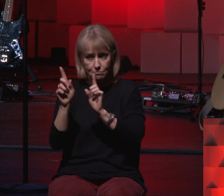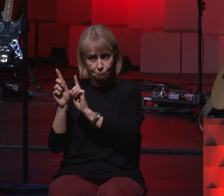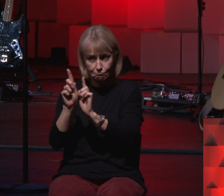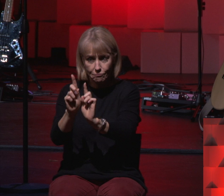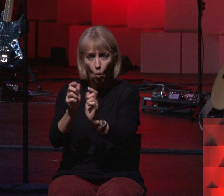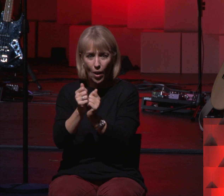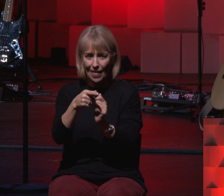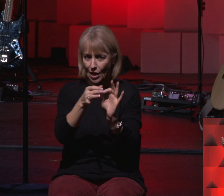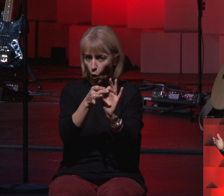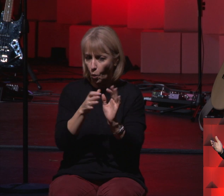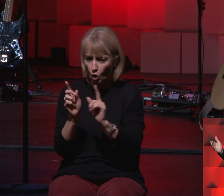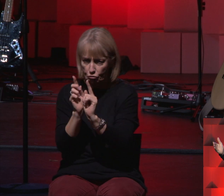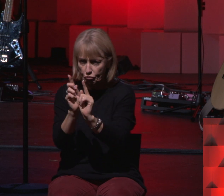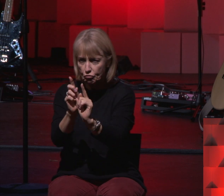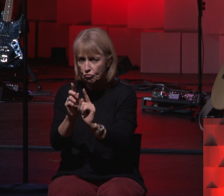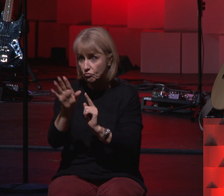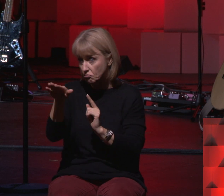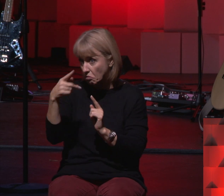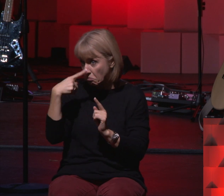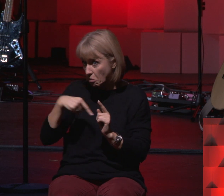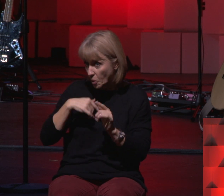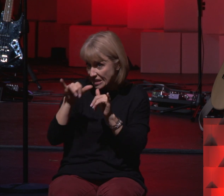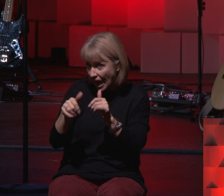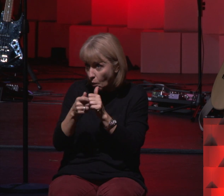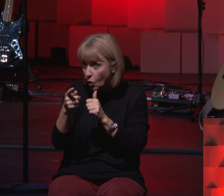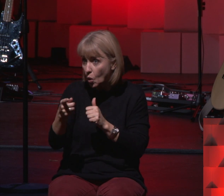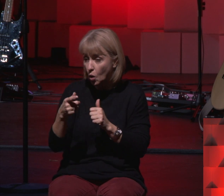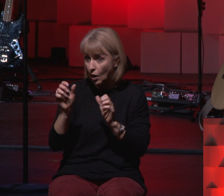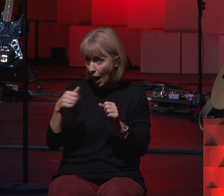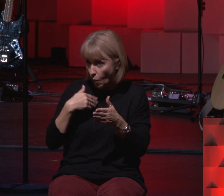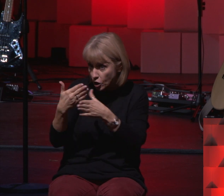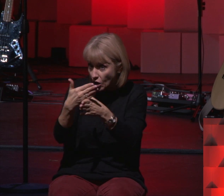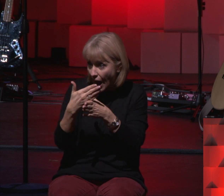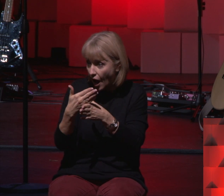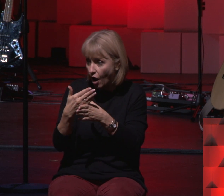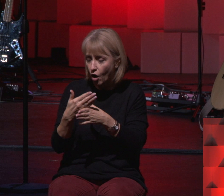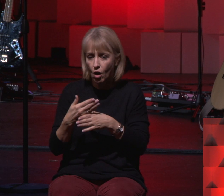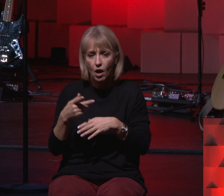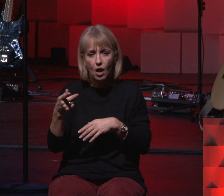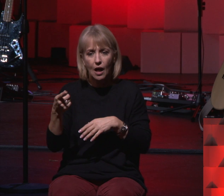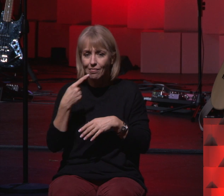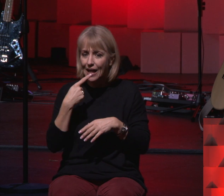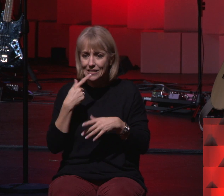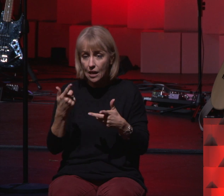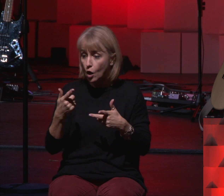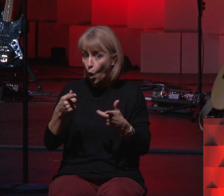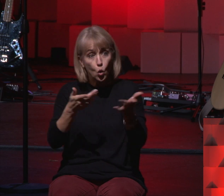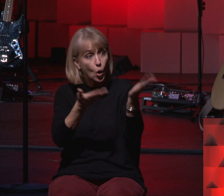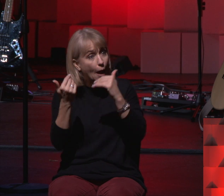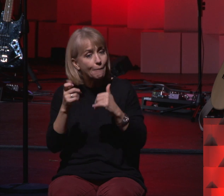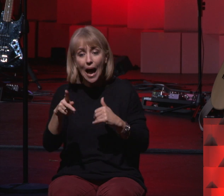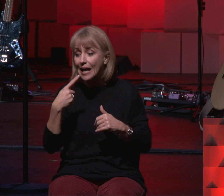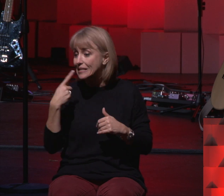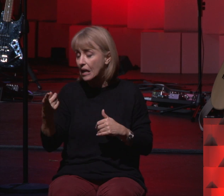mesquite. And he said, can we stay here? Can we share with you? And he said, if I come back and they say no, we will go upriver to another place that will receive